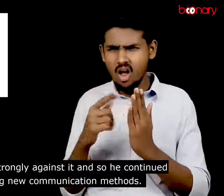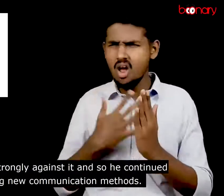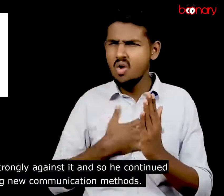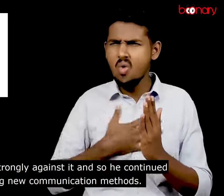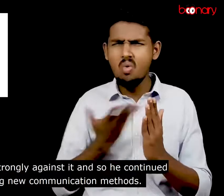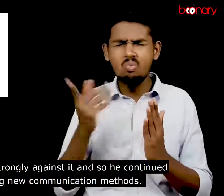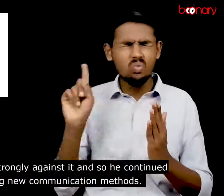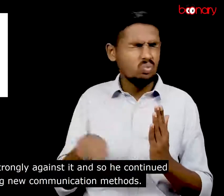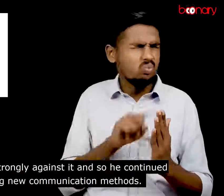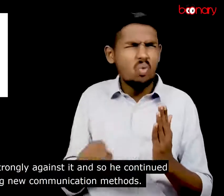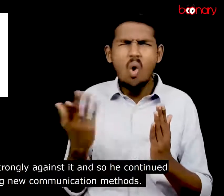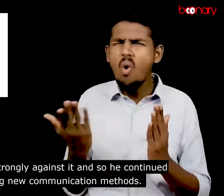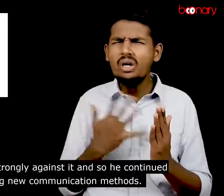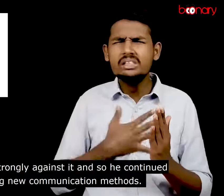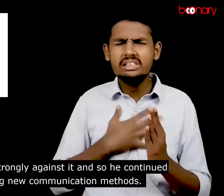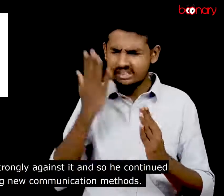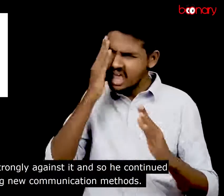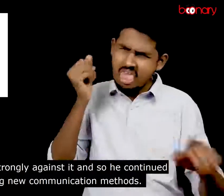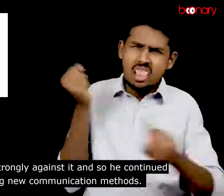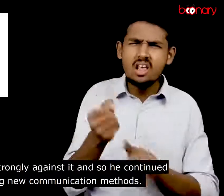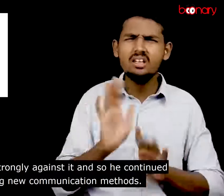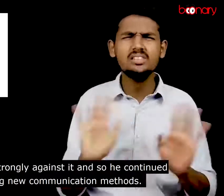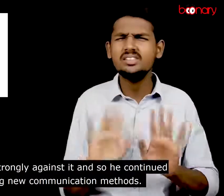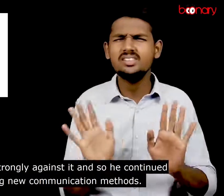continued exploring new communication methods.